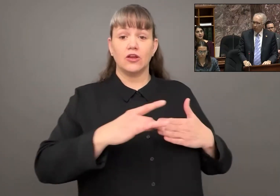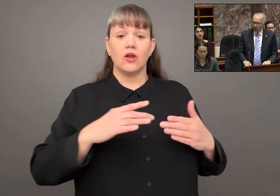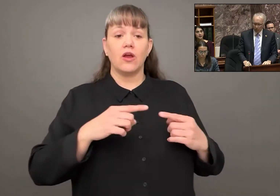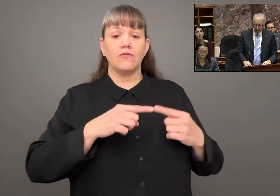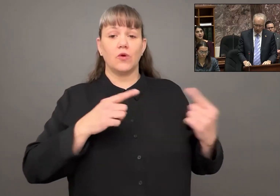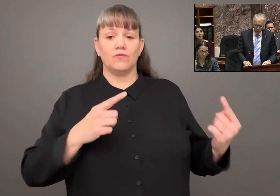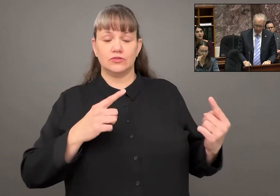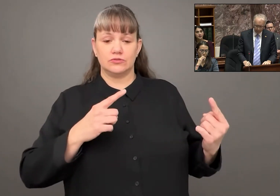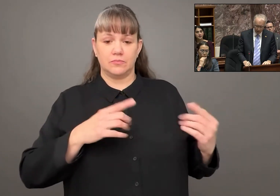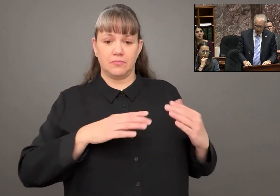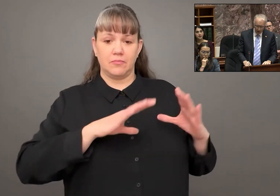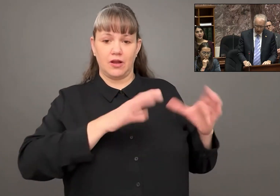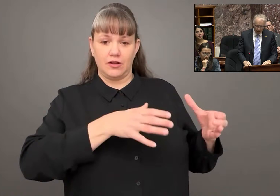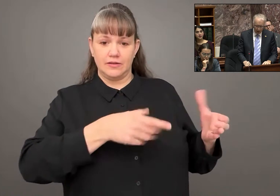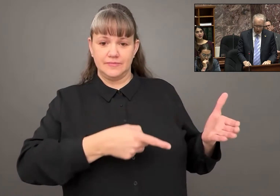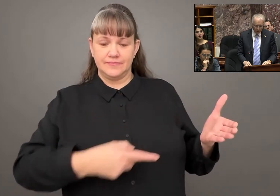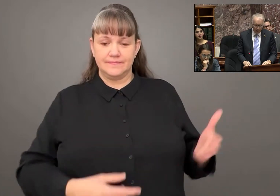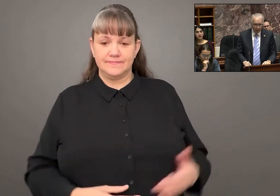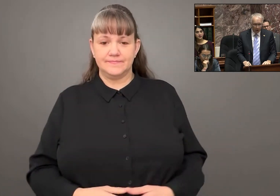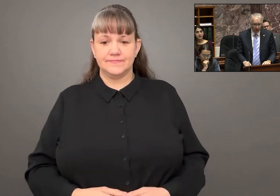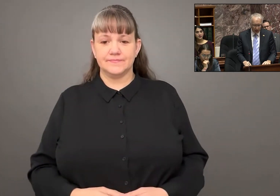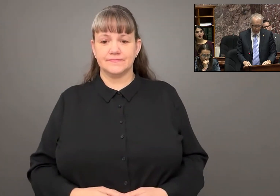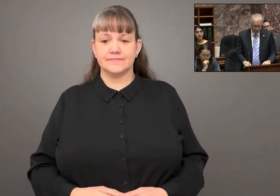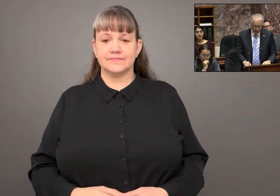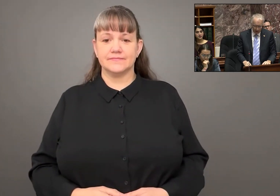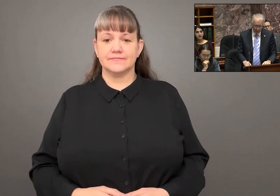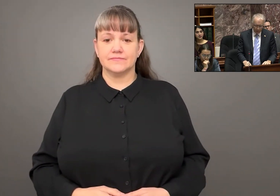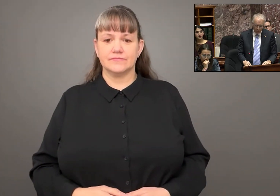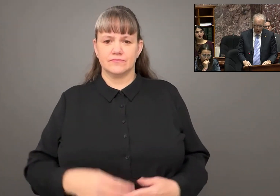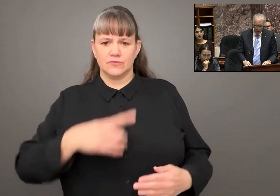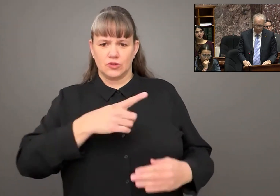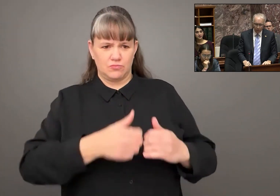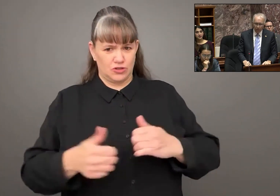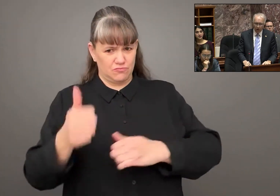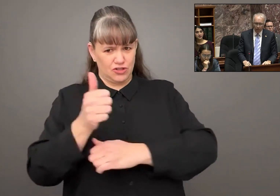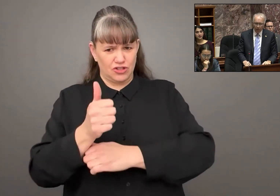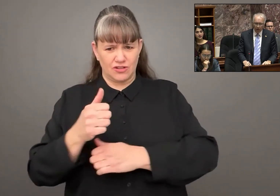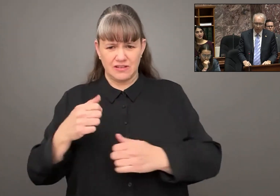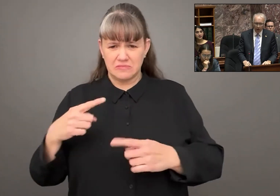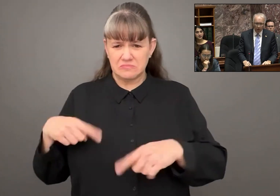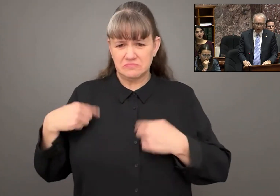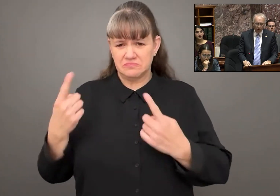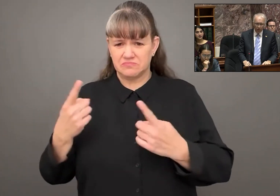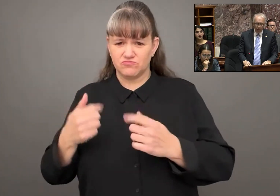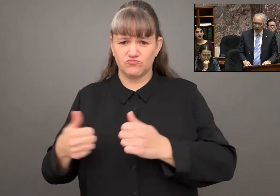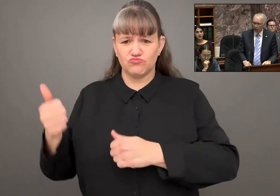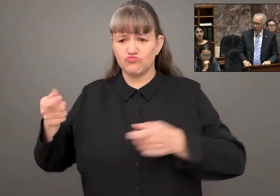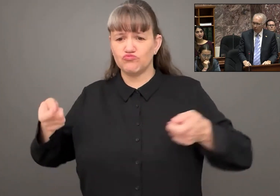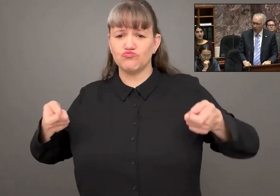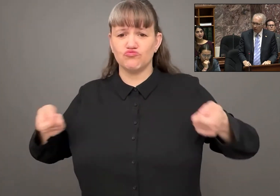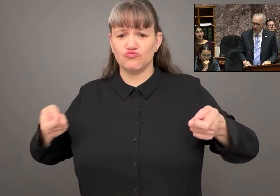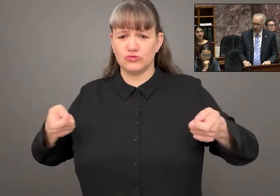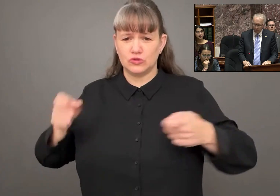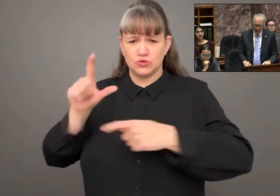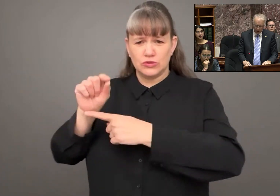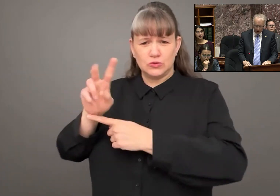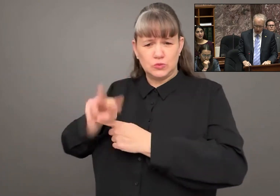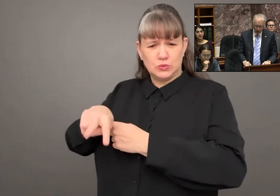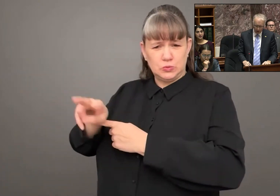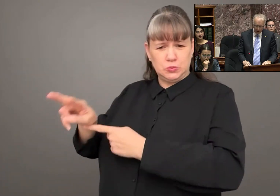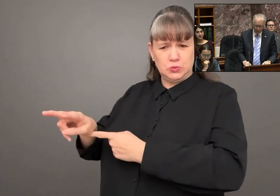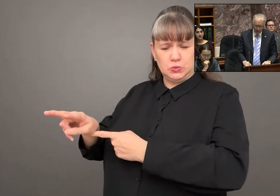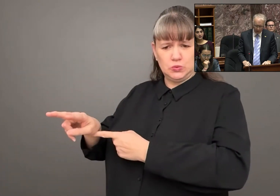since 2022. And over that period of time, which is less than 3 years, we've gone from a $6 billion surplus to a $14